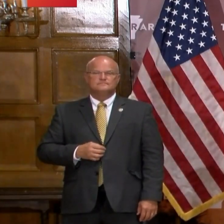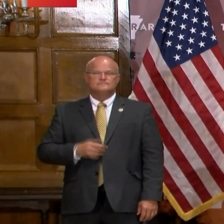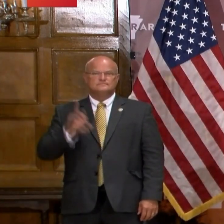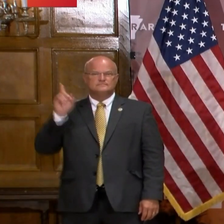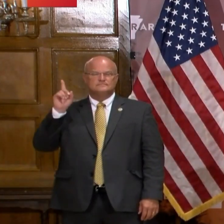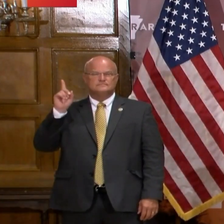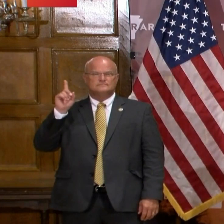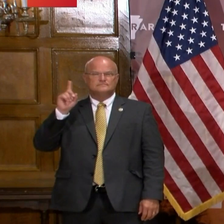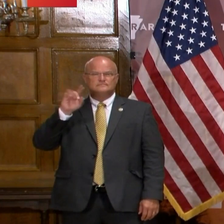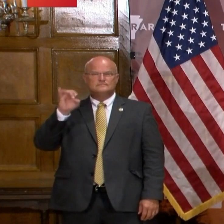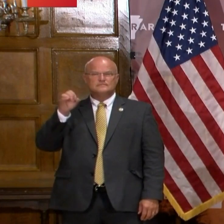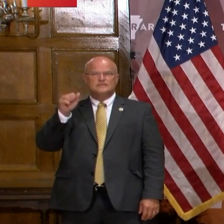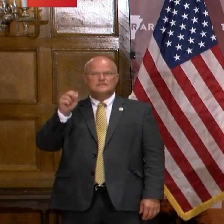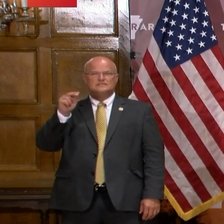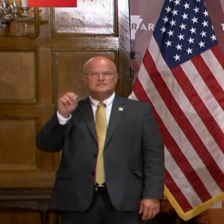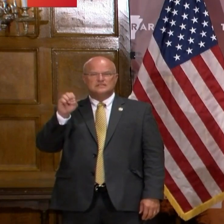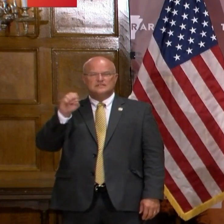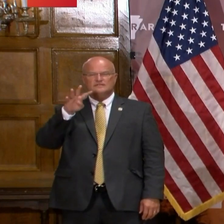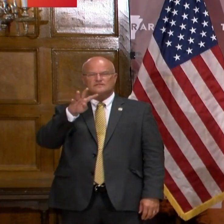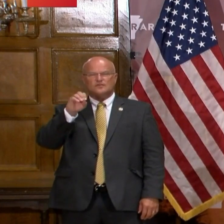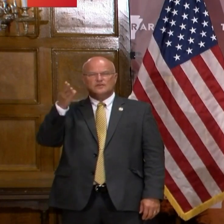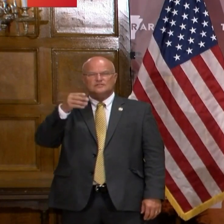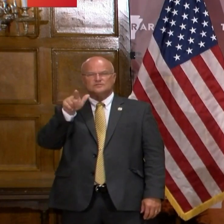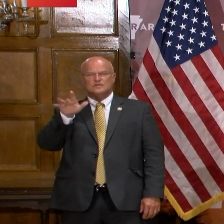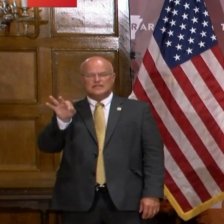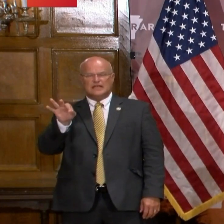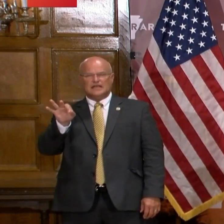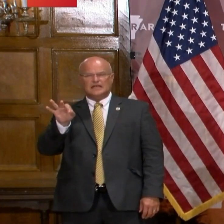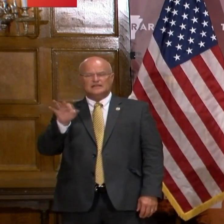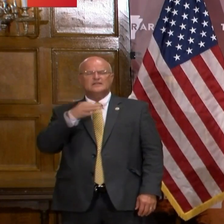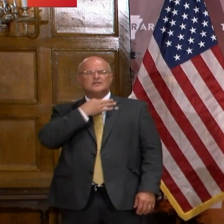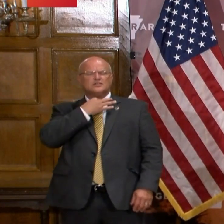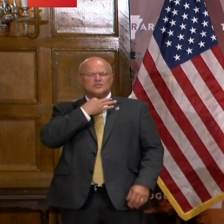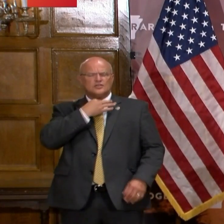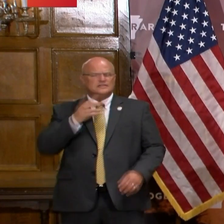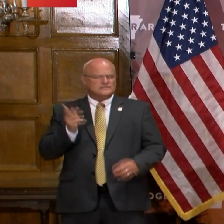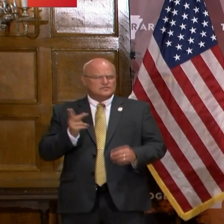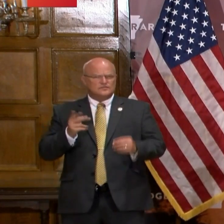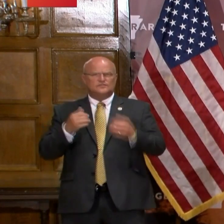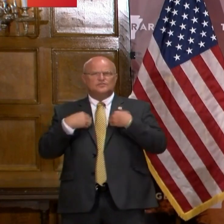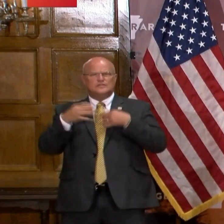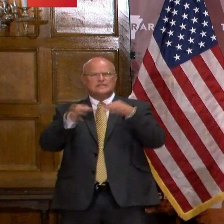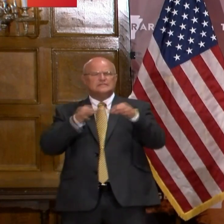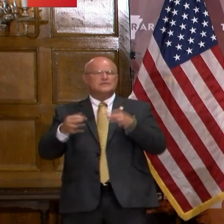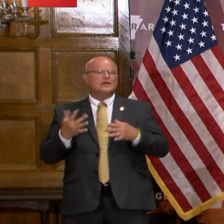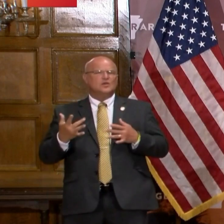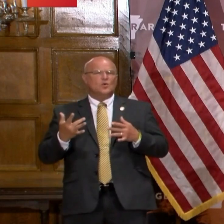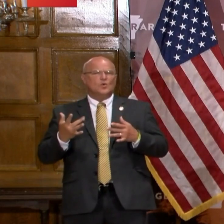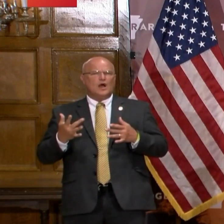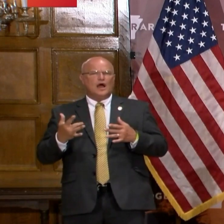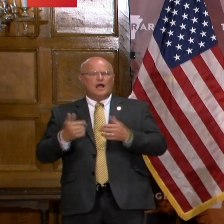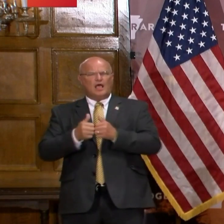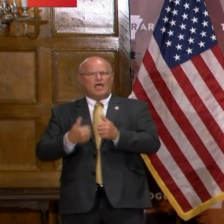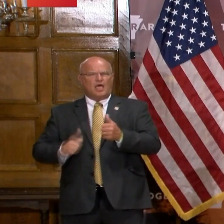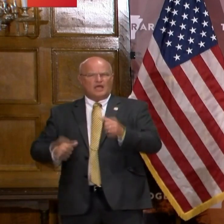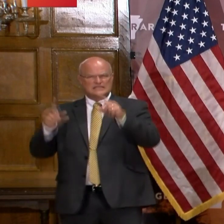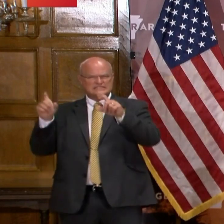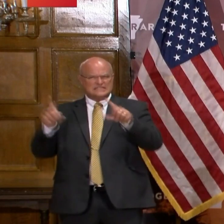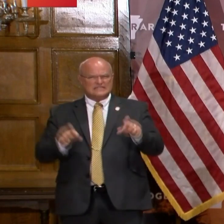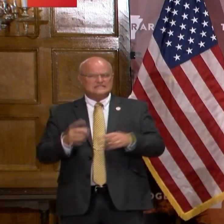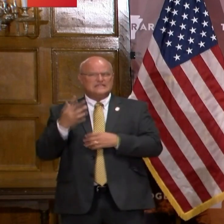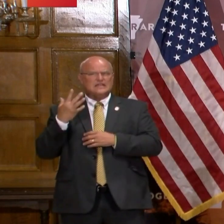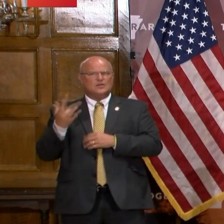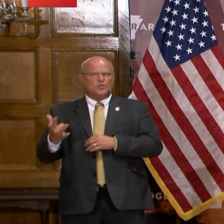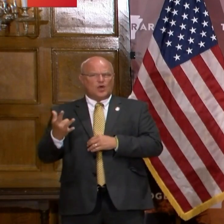Governor, this is Jamie Weiss with 4029 News. Was curious if you or Dr. Romero could explain why there is such a lag in testing and